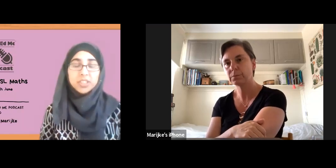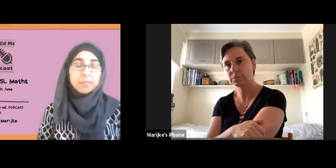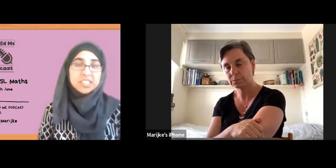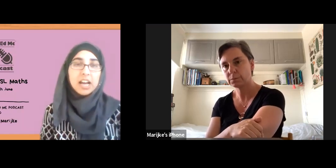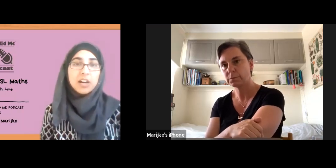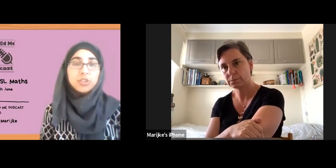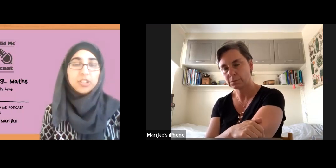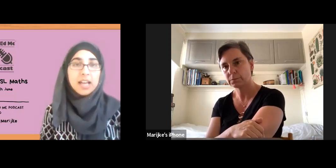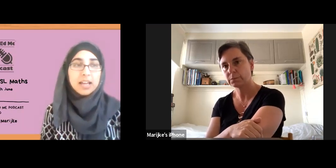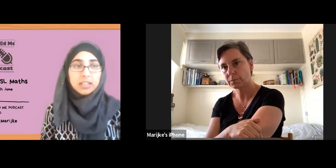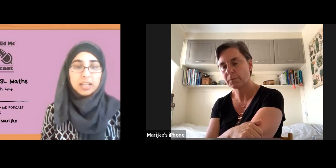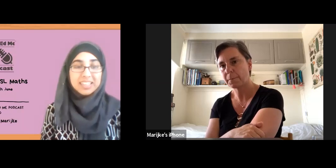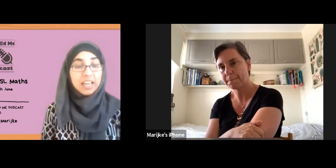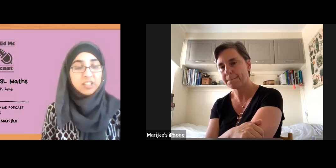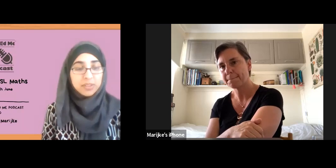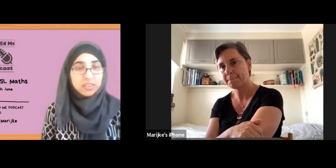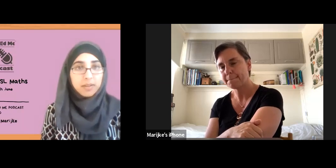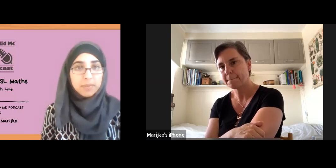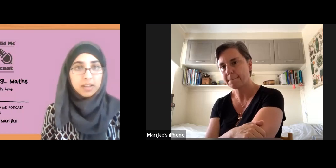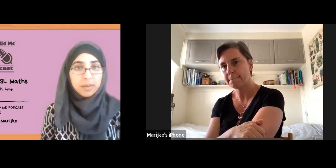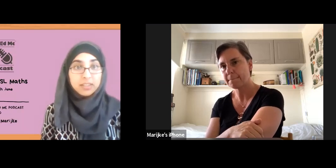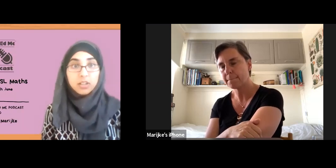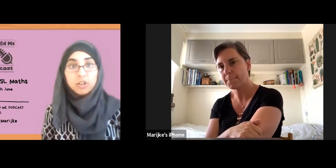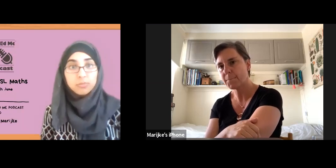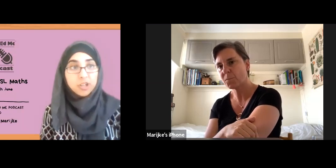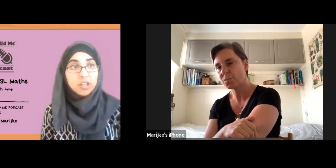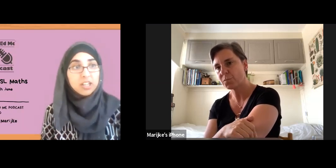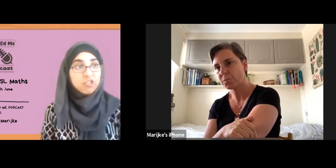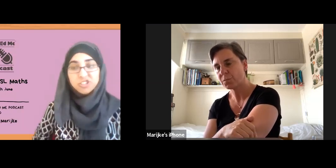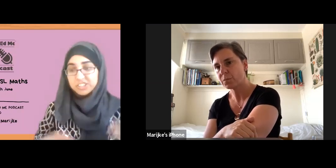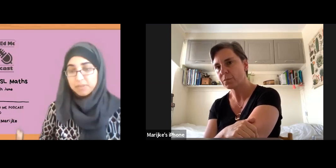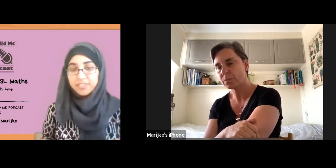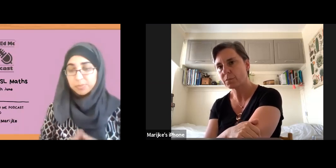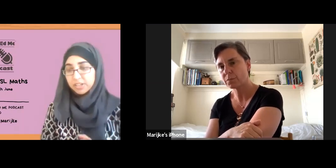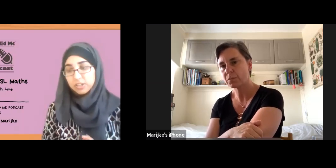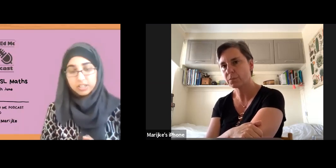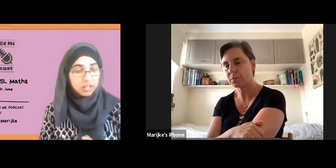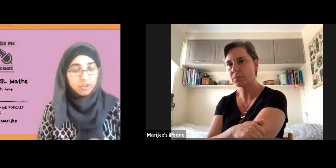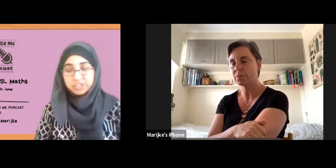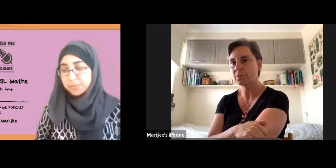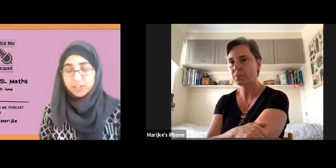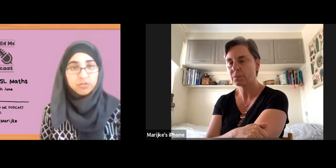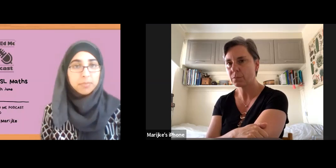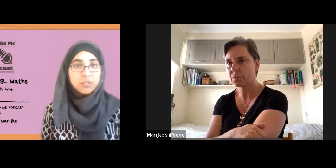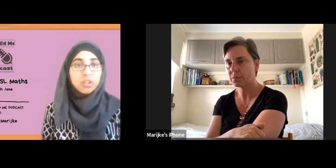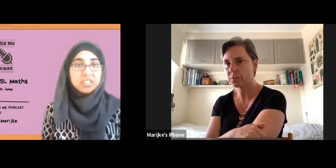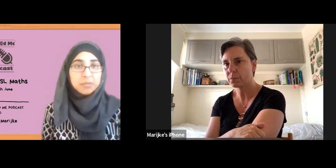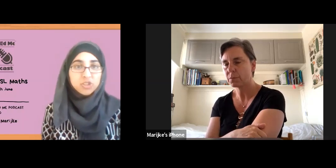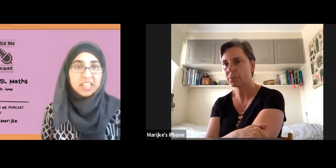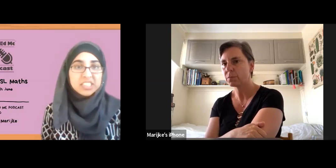tips in how you can engage with them in the home? So not just in maths, but across the spectrum in all of the subjects.